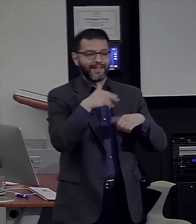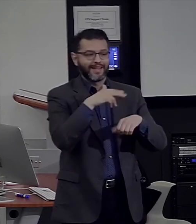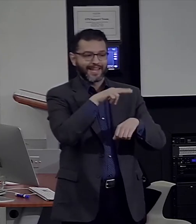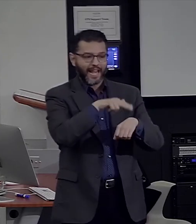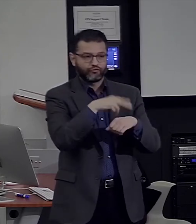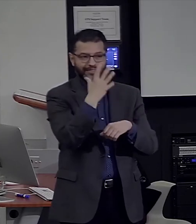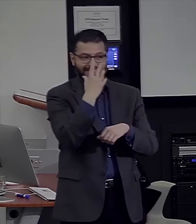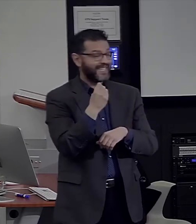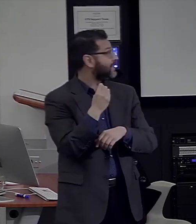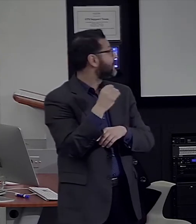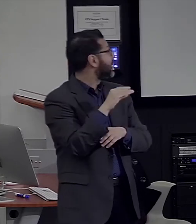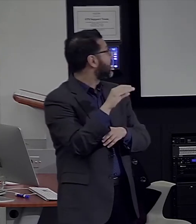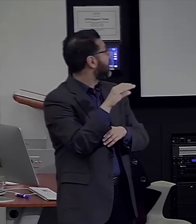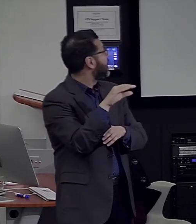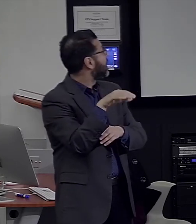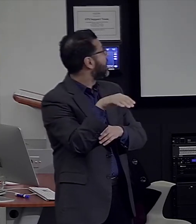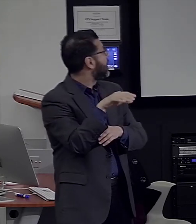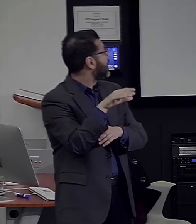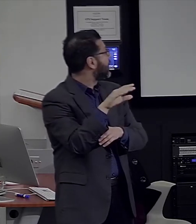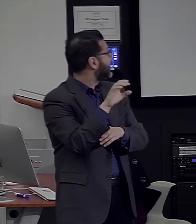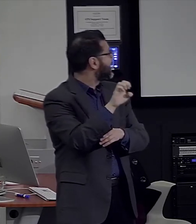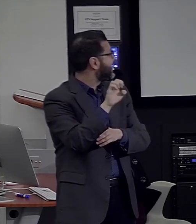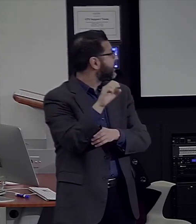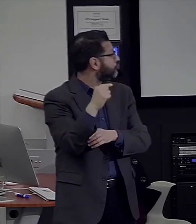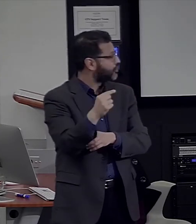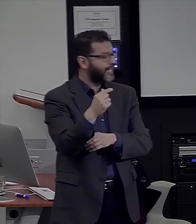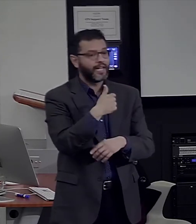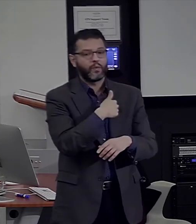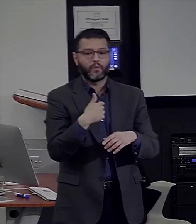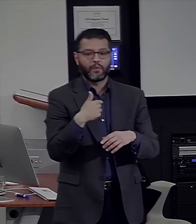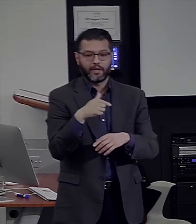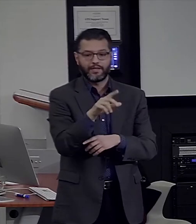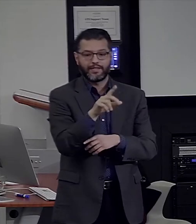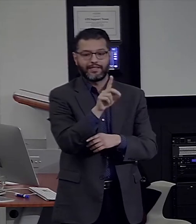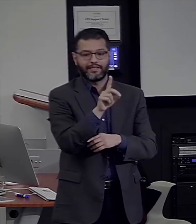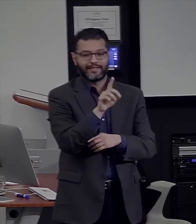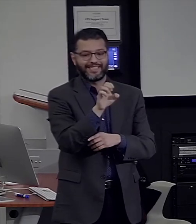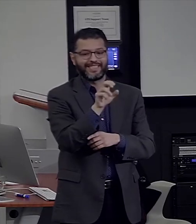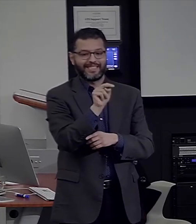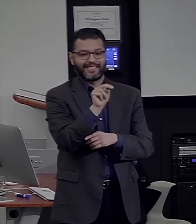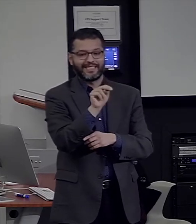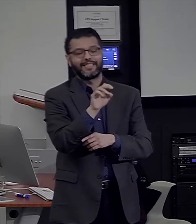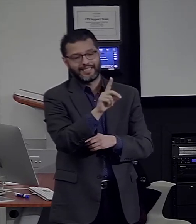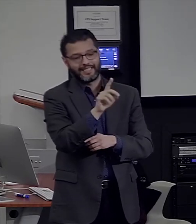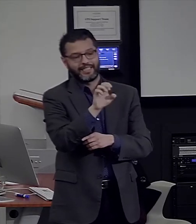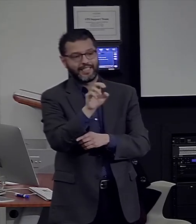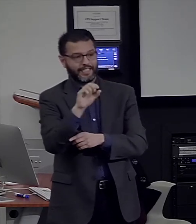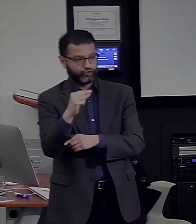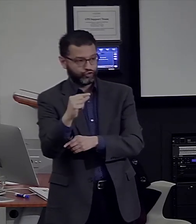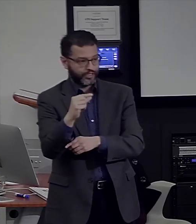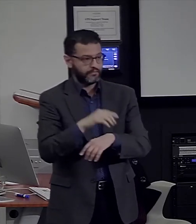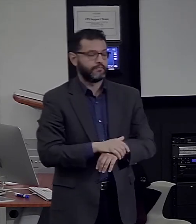EEG looking at I'm